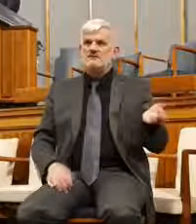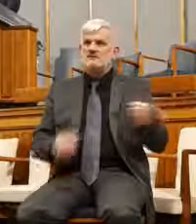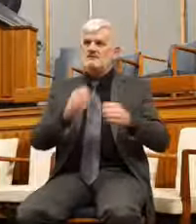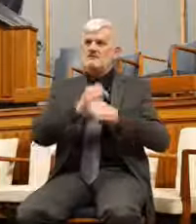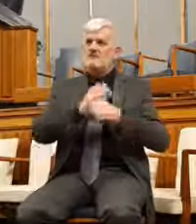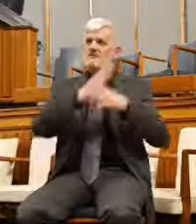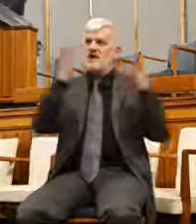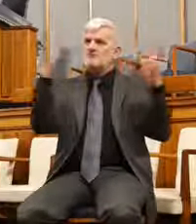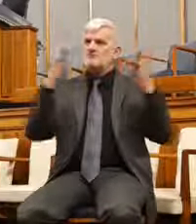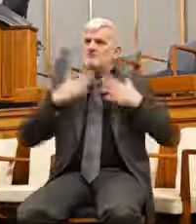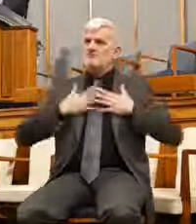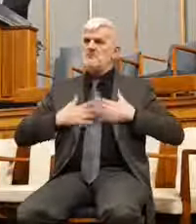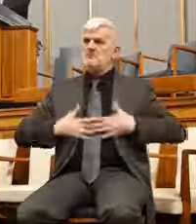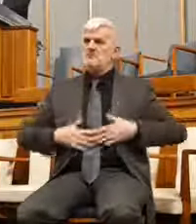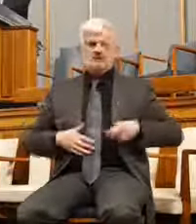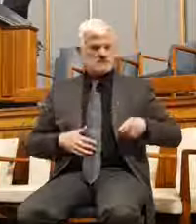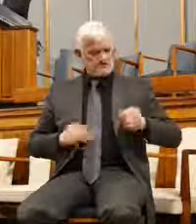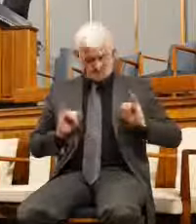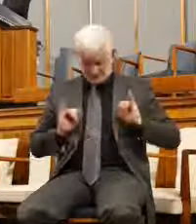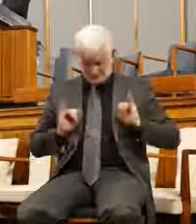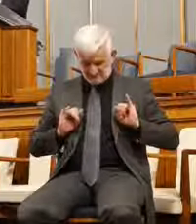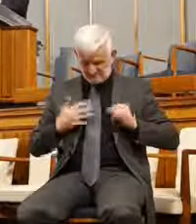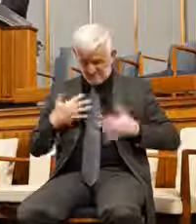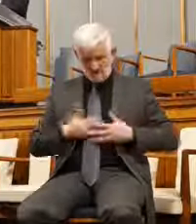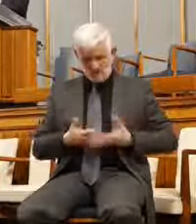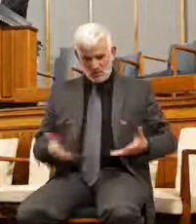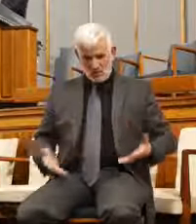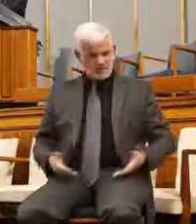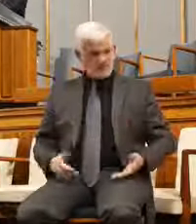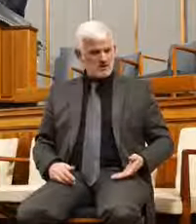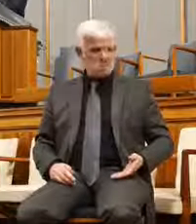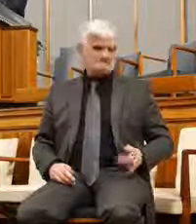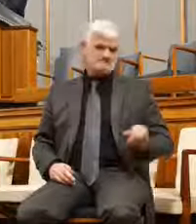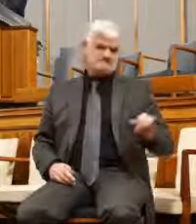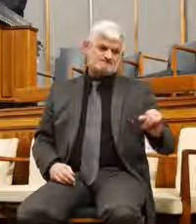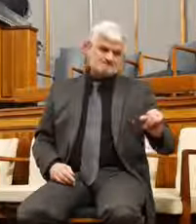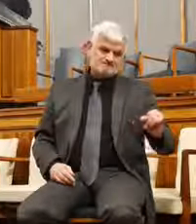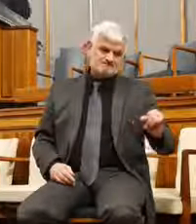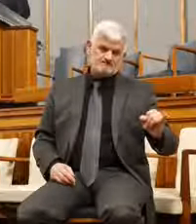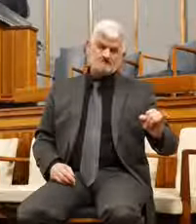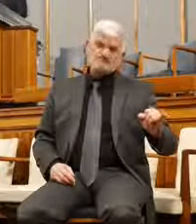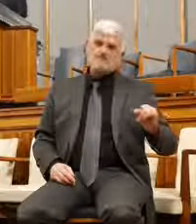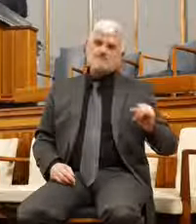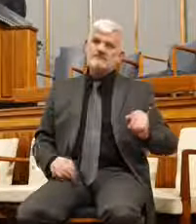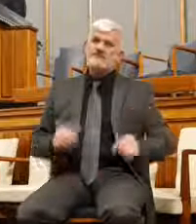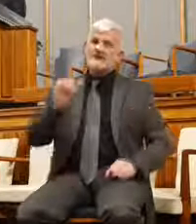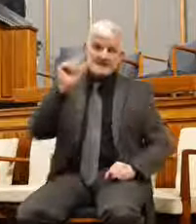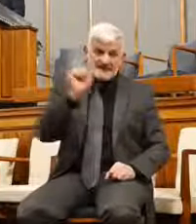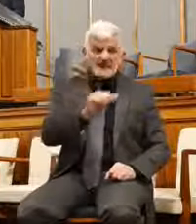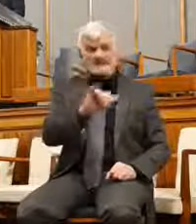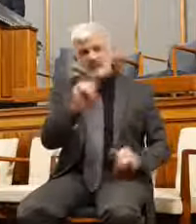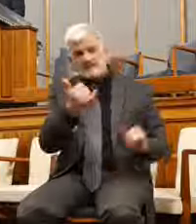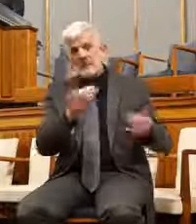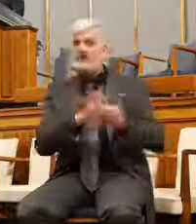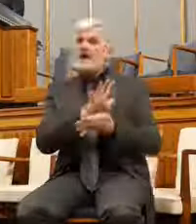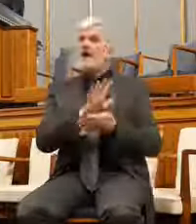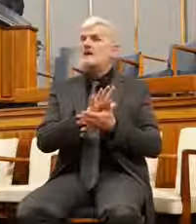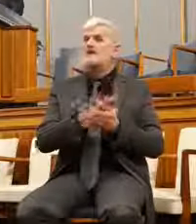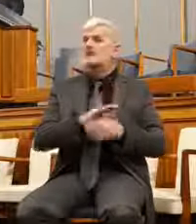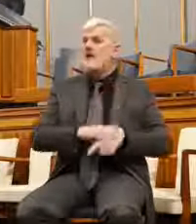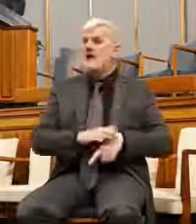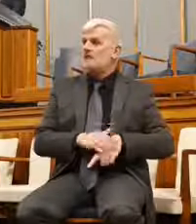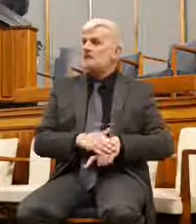this. Well, you have happy times. There are things you enjoy. There are comforts you possess in this world. There are